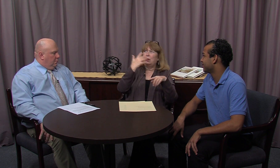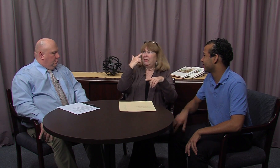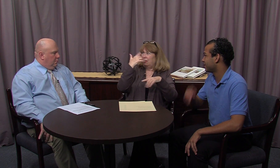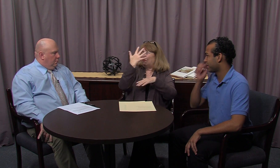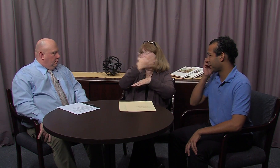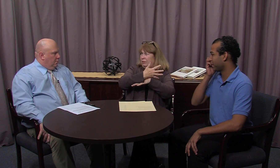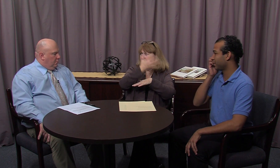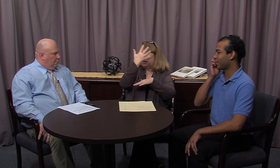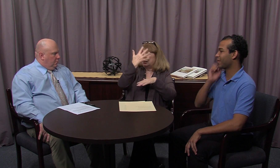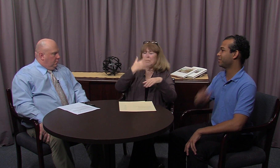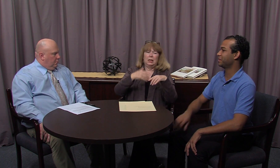think, 5 days.